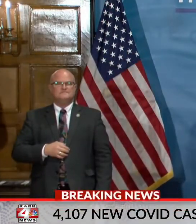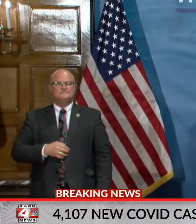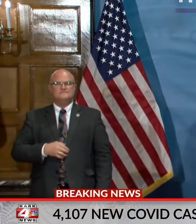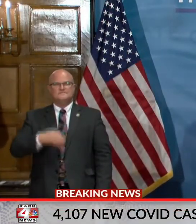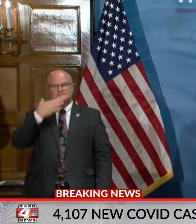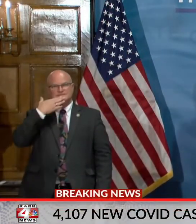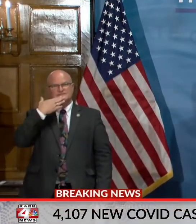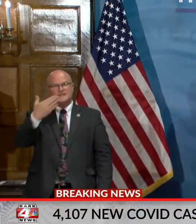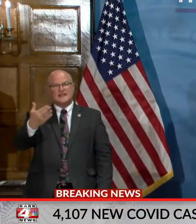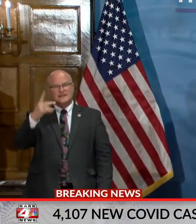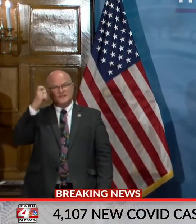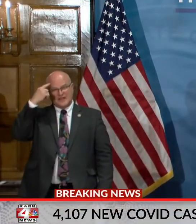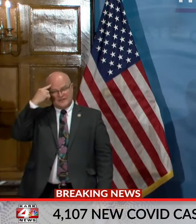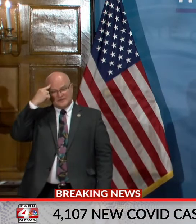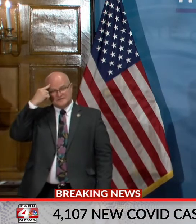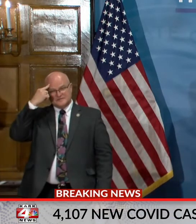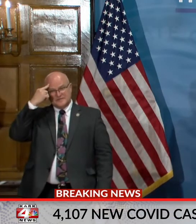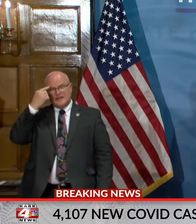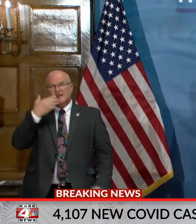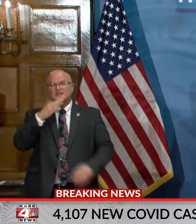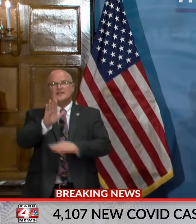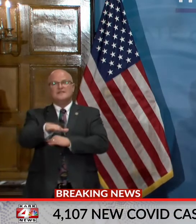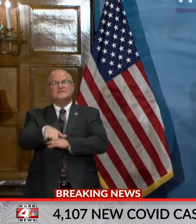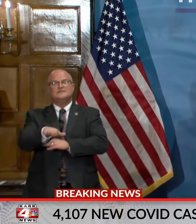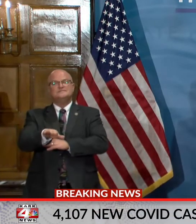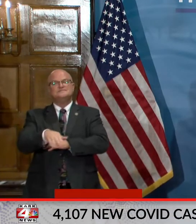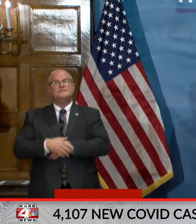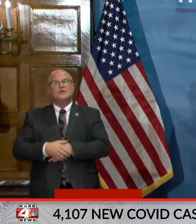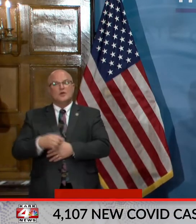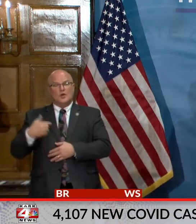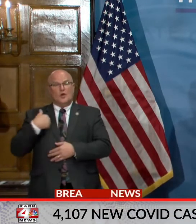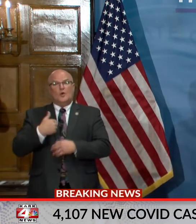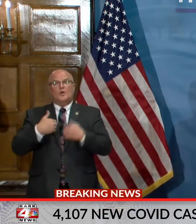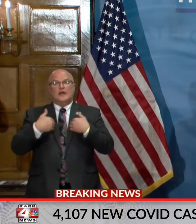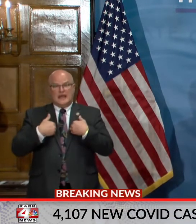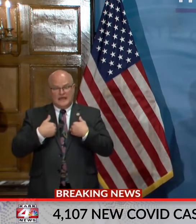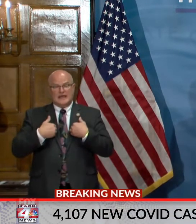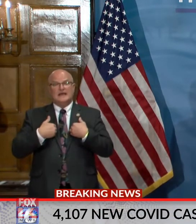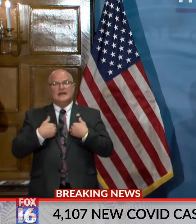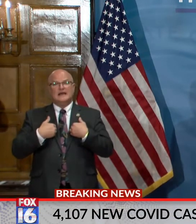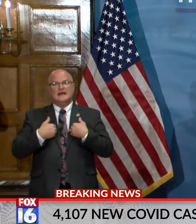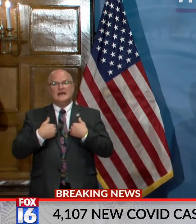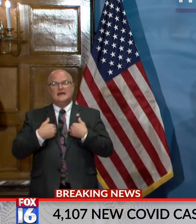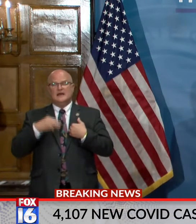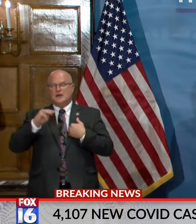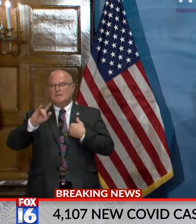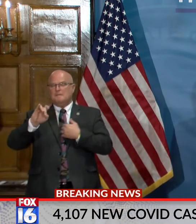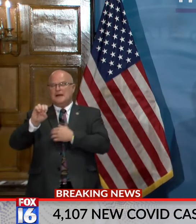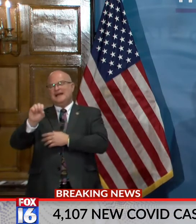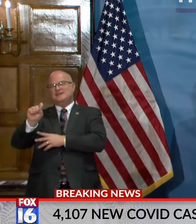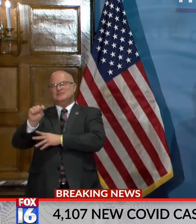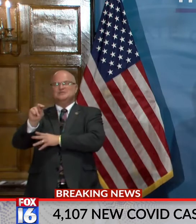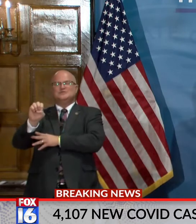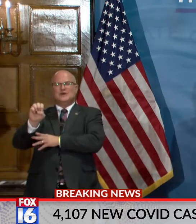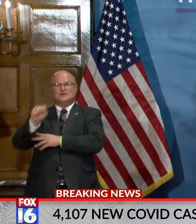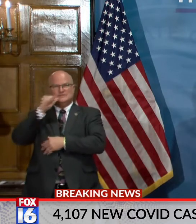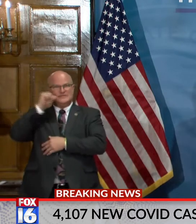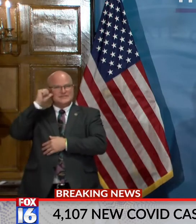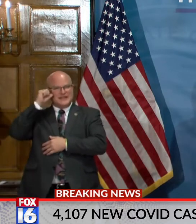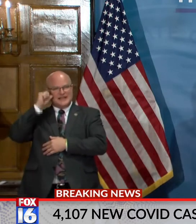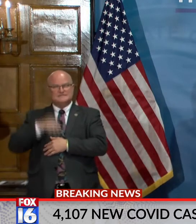Thank you, Governor Hutchinson, and good afternoon. We had a couple of milestones yesterday. We had a